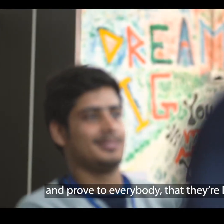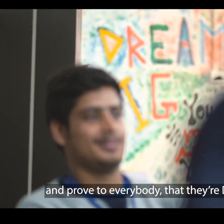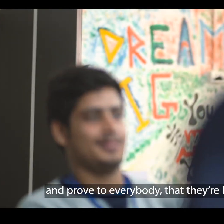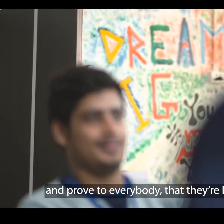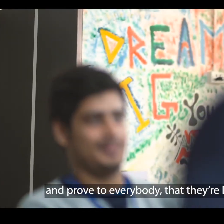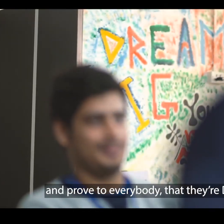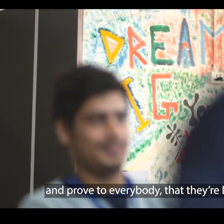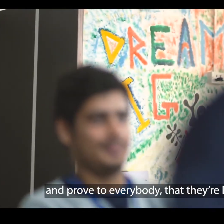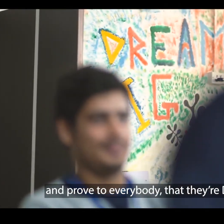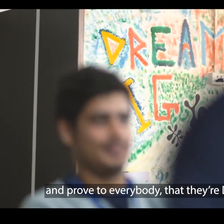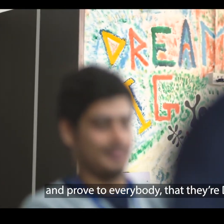everybody that they are deaf but not dumb.